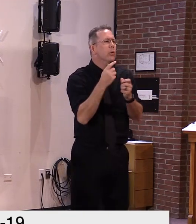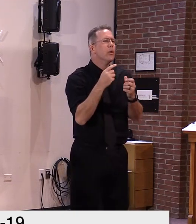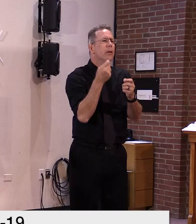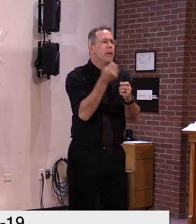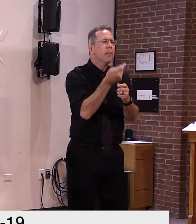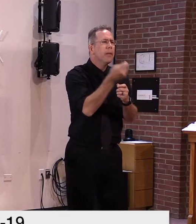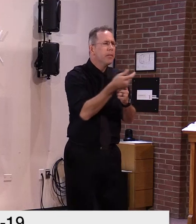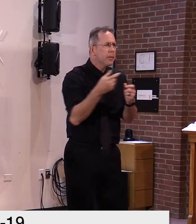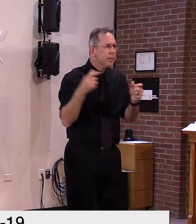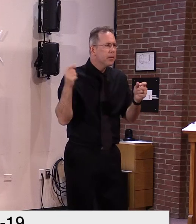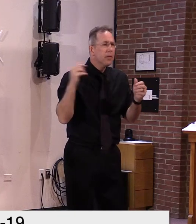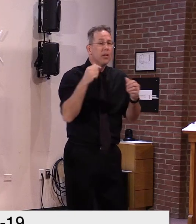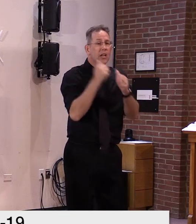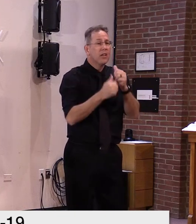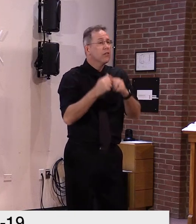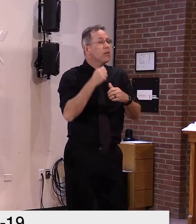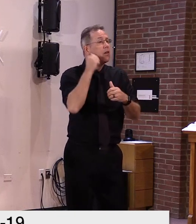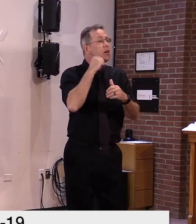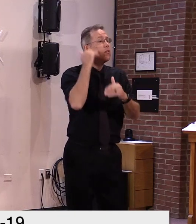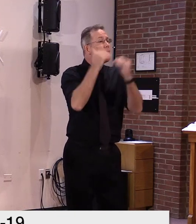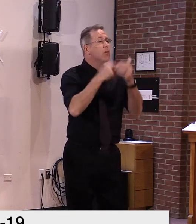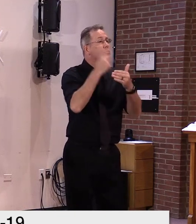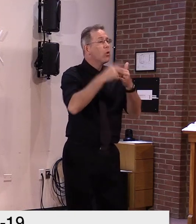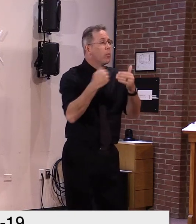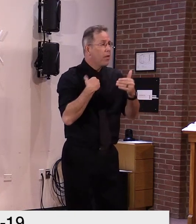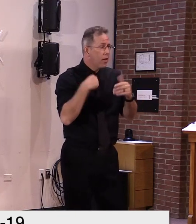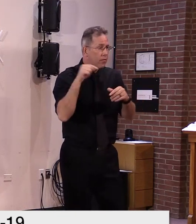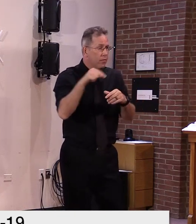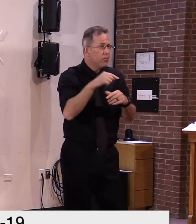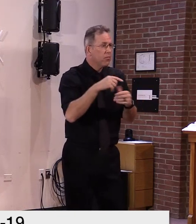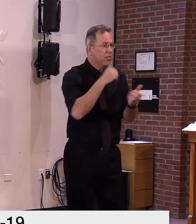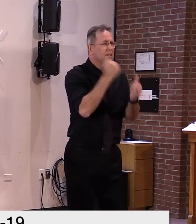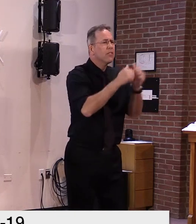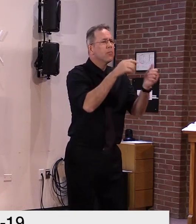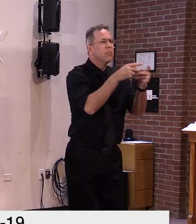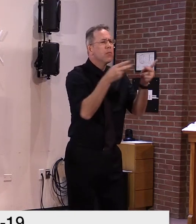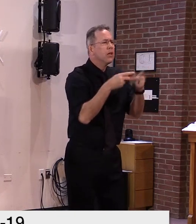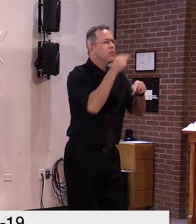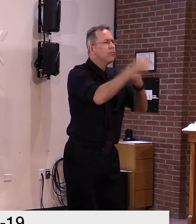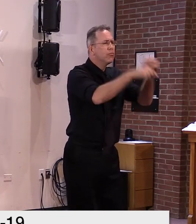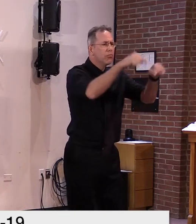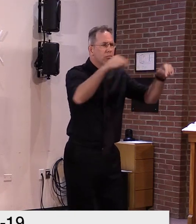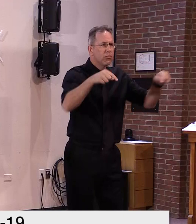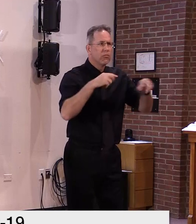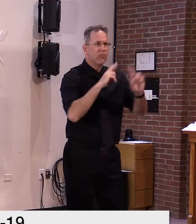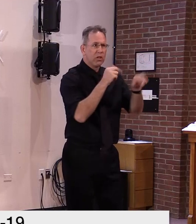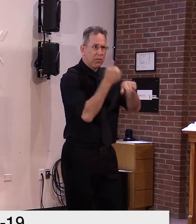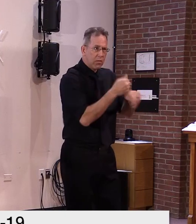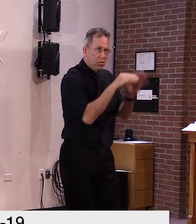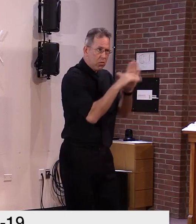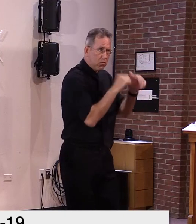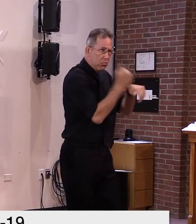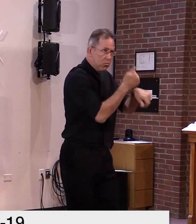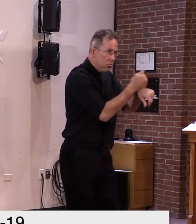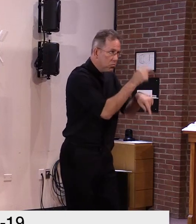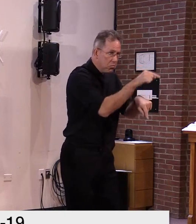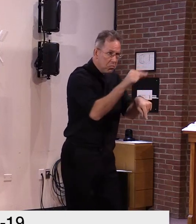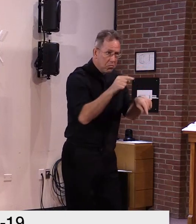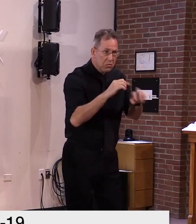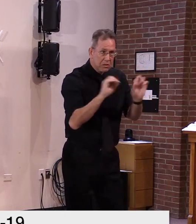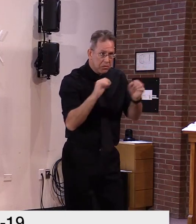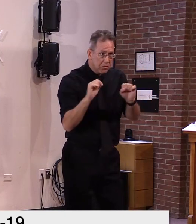will reopen and are when they're ready to reopen and to begin to serve their participants. The most